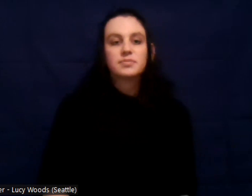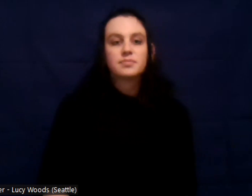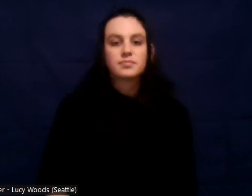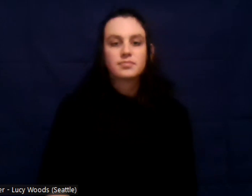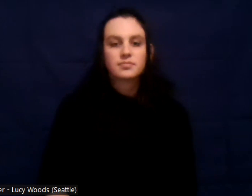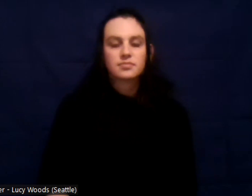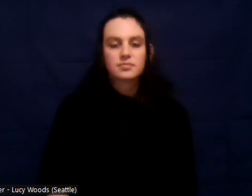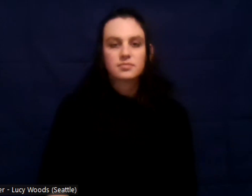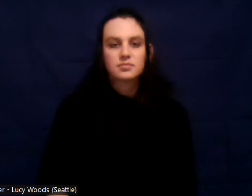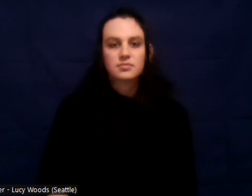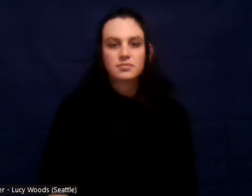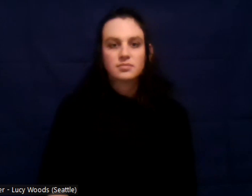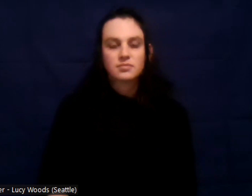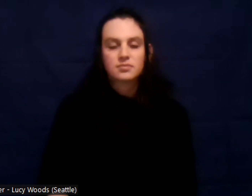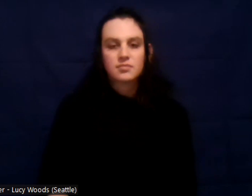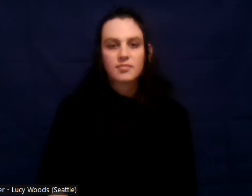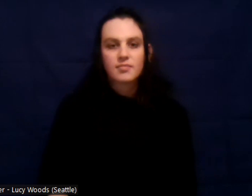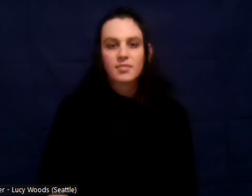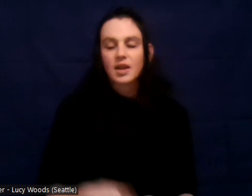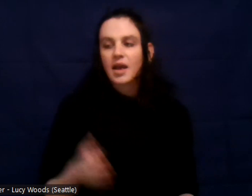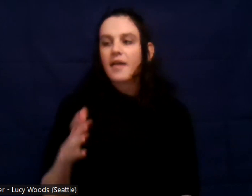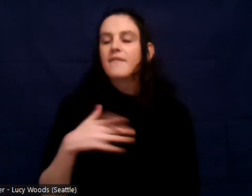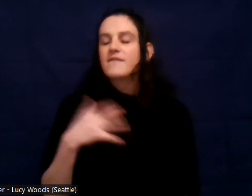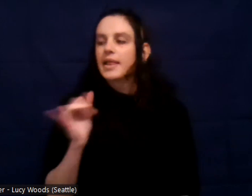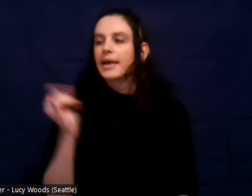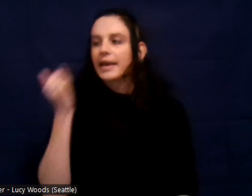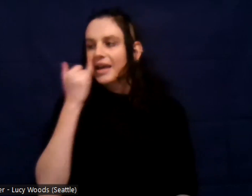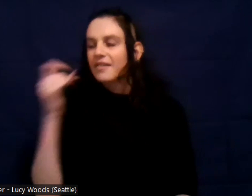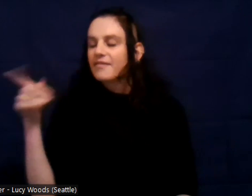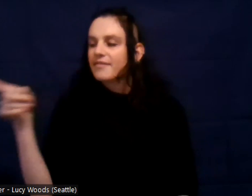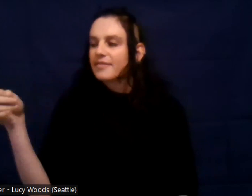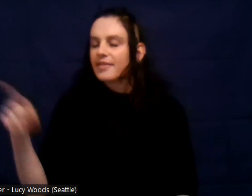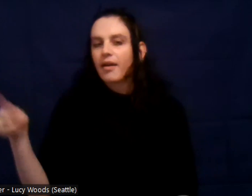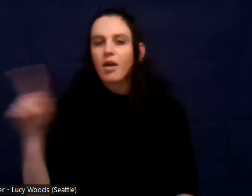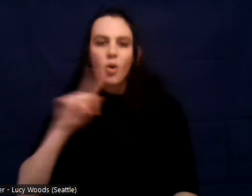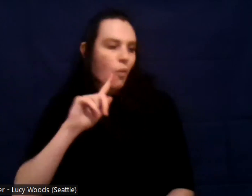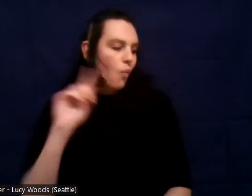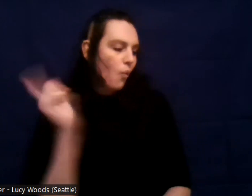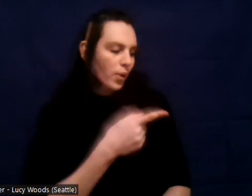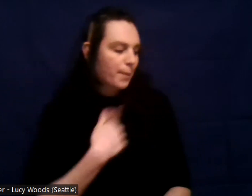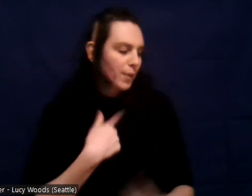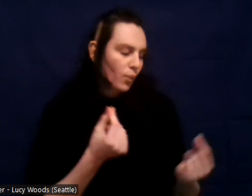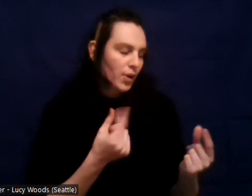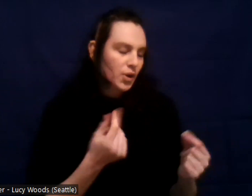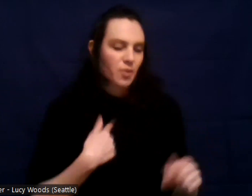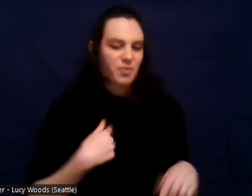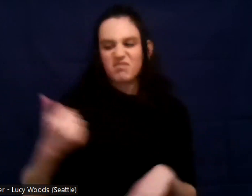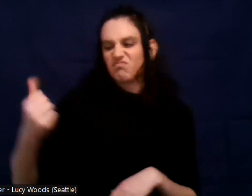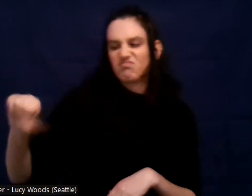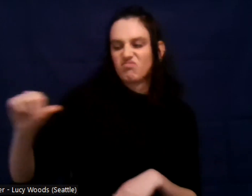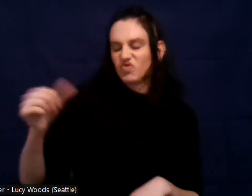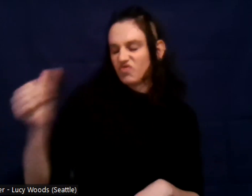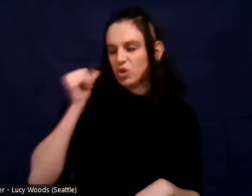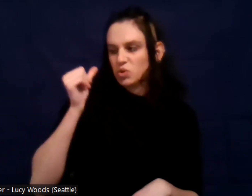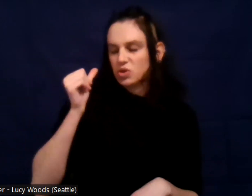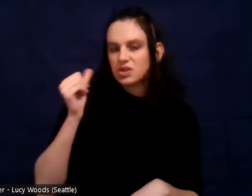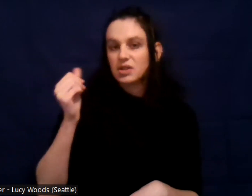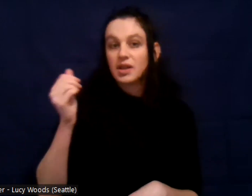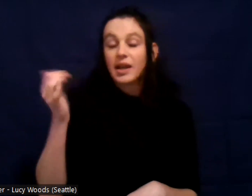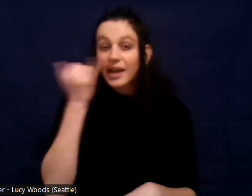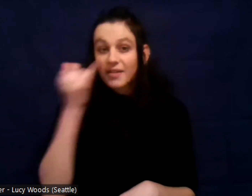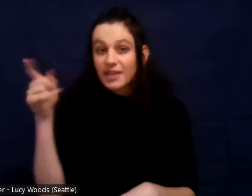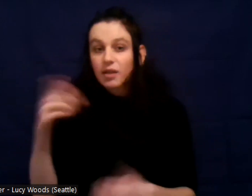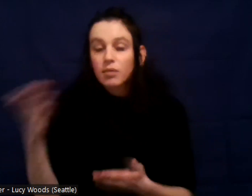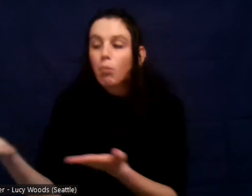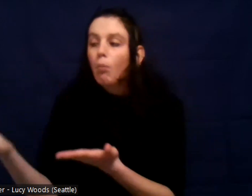say suggested because if I felt like they were telling me what to do, I didn't like that. Like it had to be a suggestion.